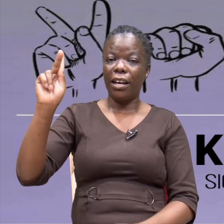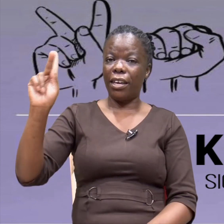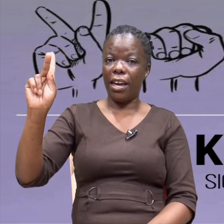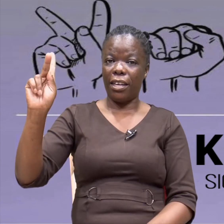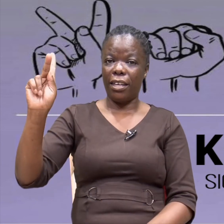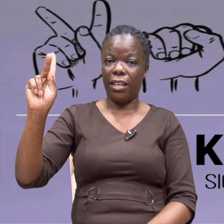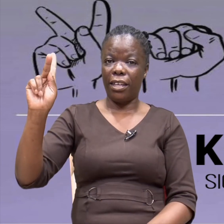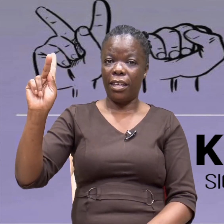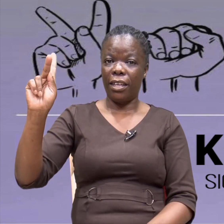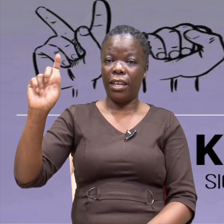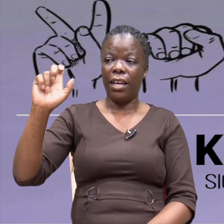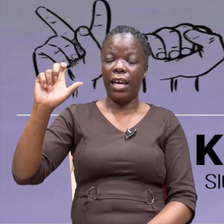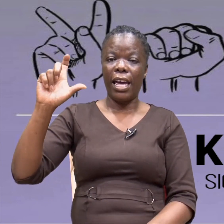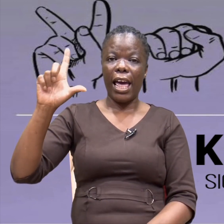K. L.